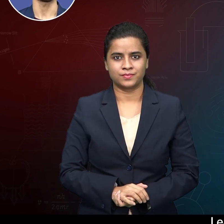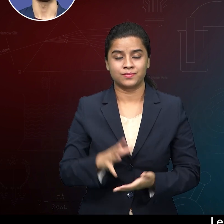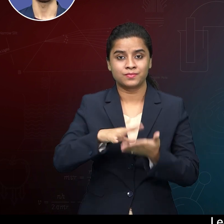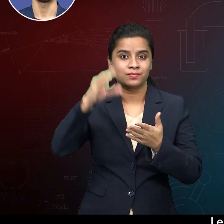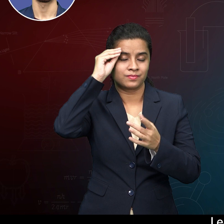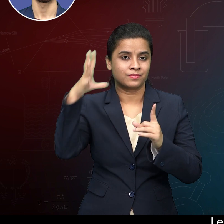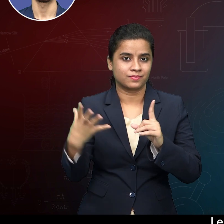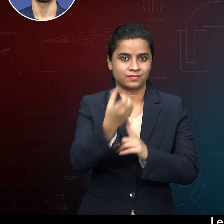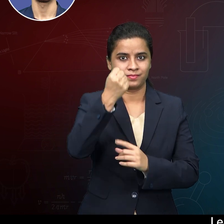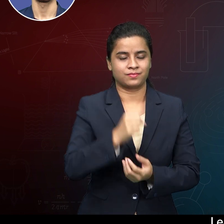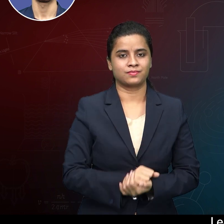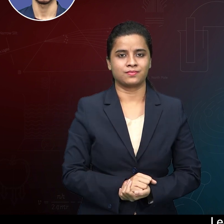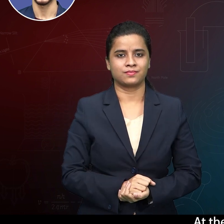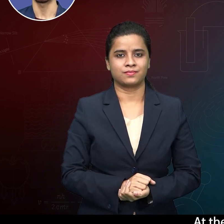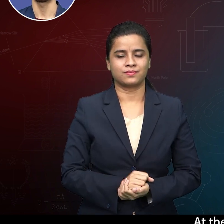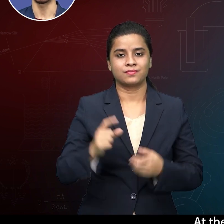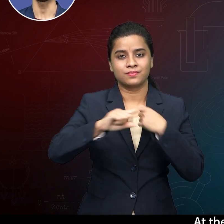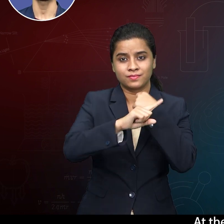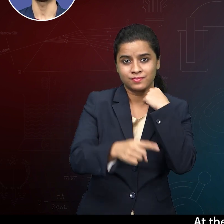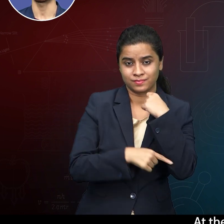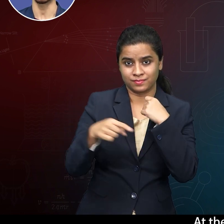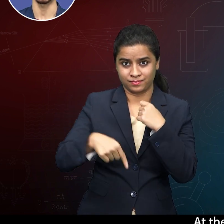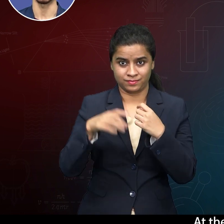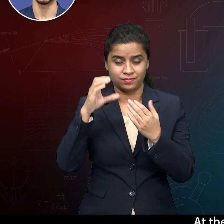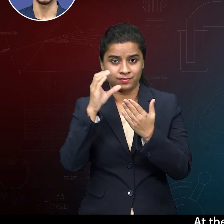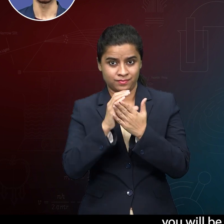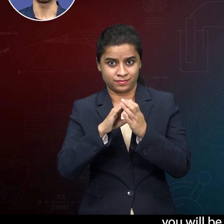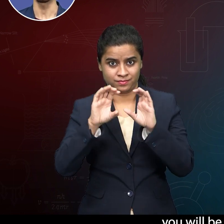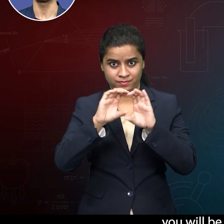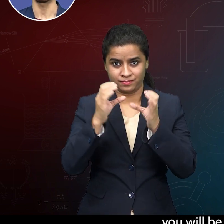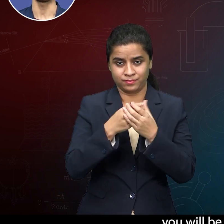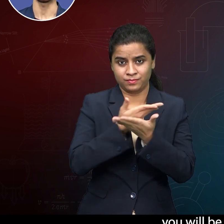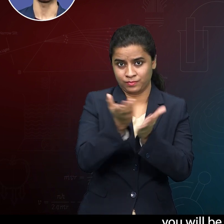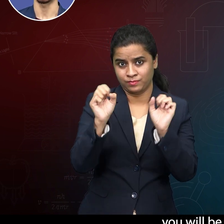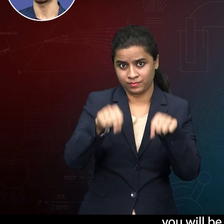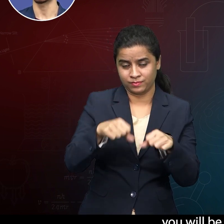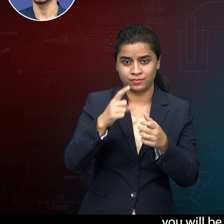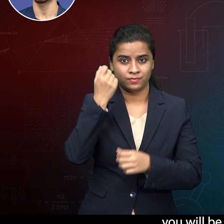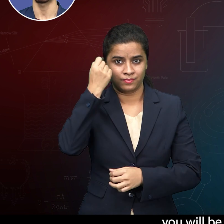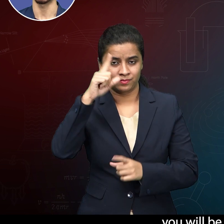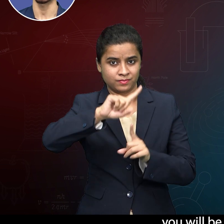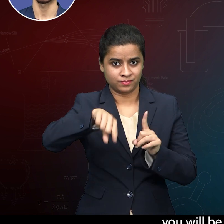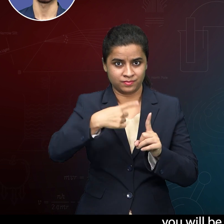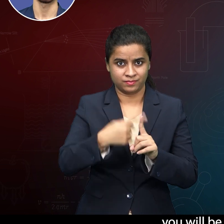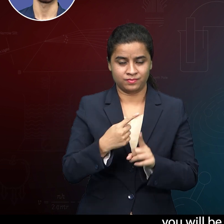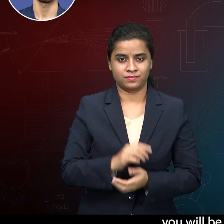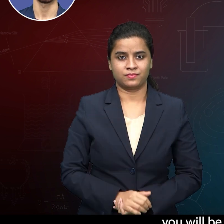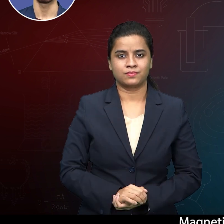Learning outcomes. At the end of this session, you will be able to understand